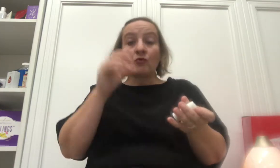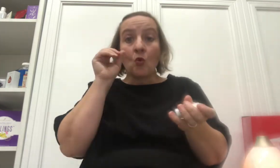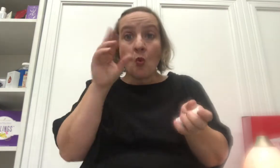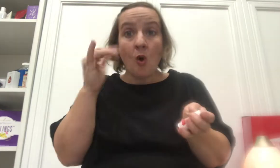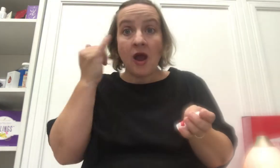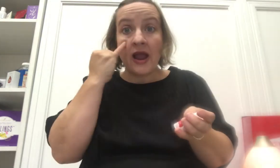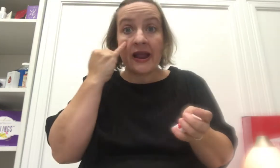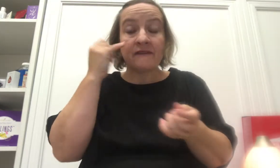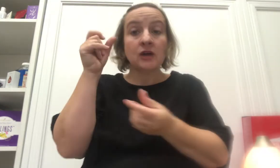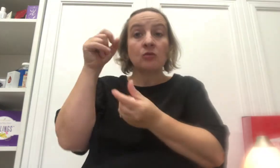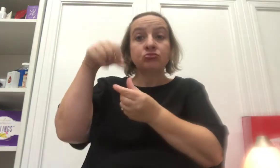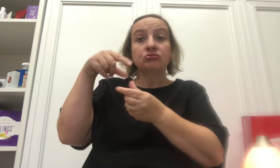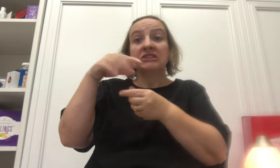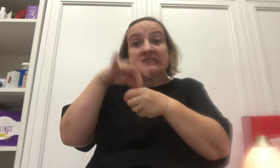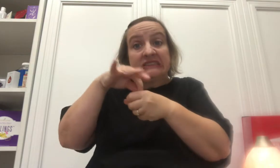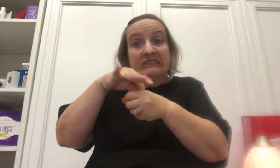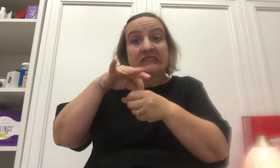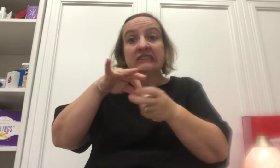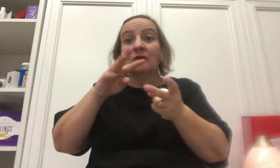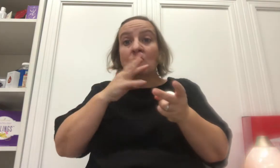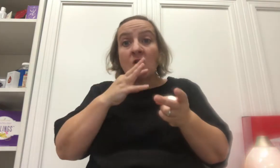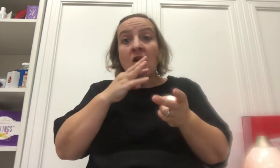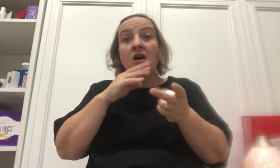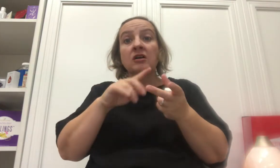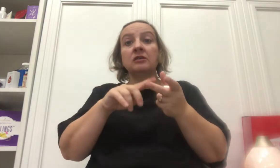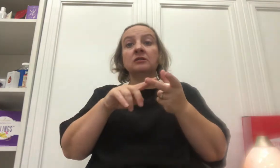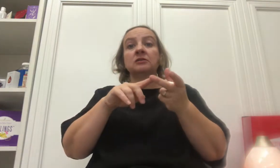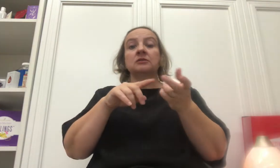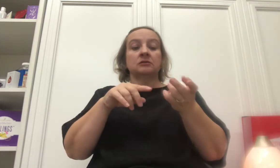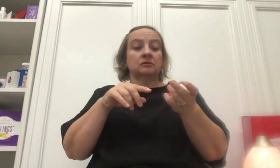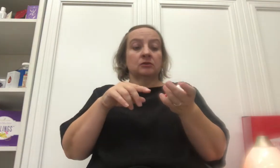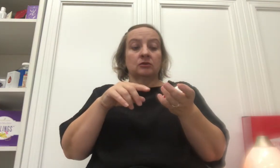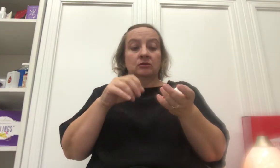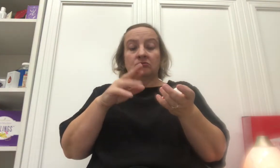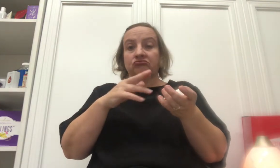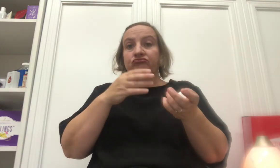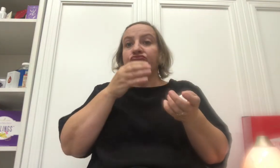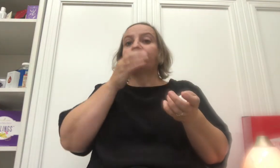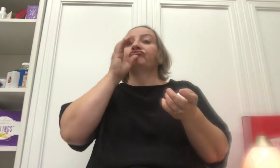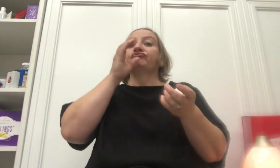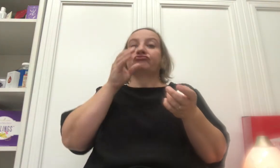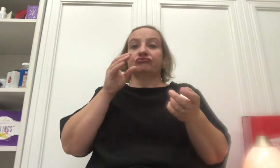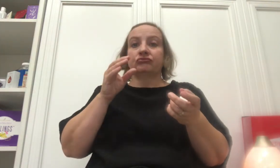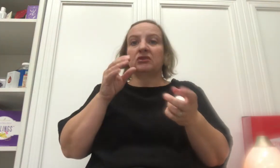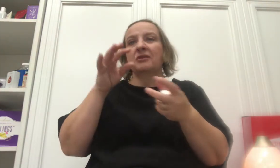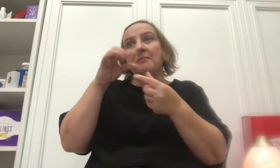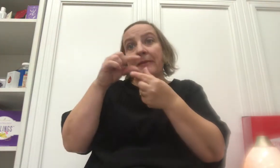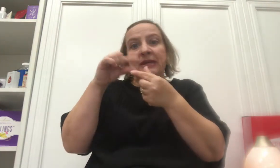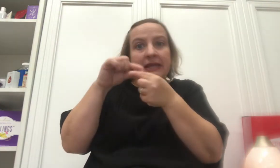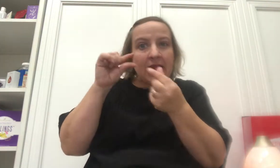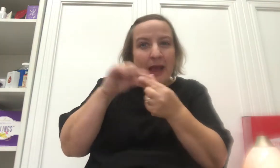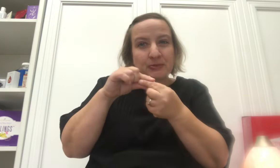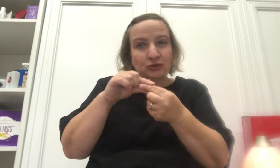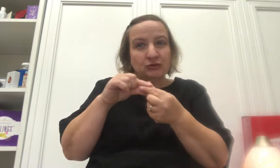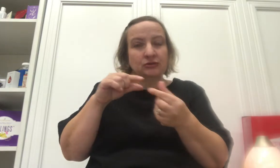Rub it on your stomach, or you can also put it in tea or water, or maybe in a